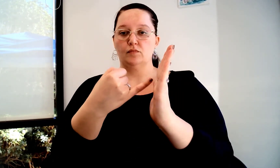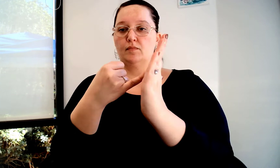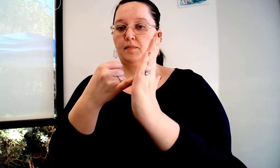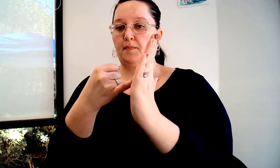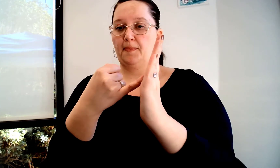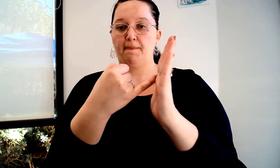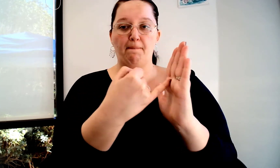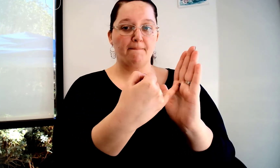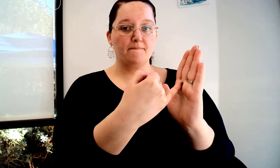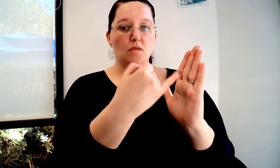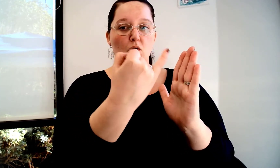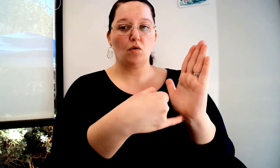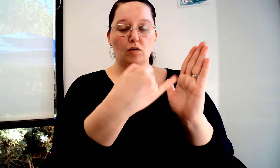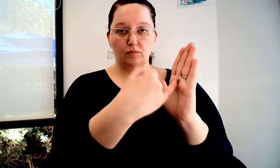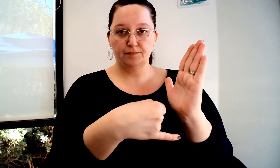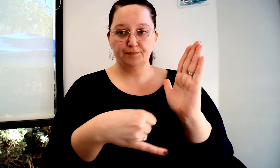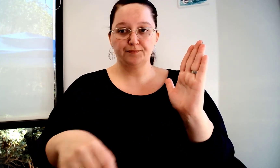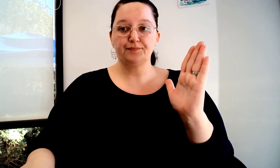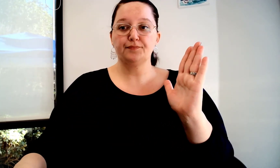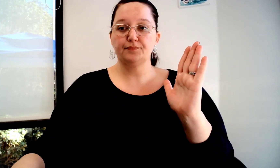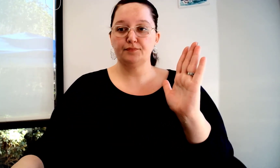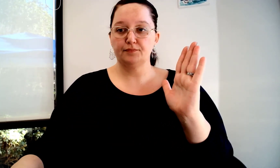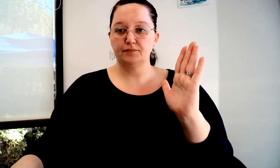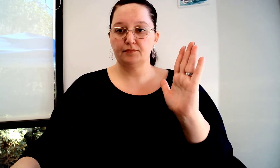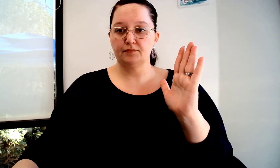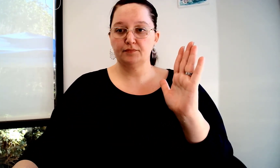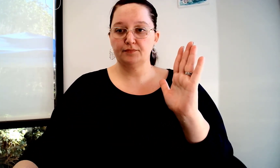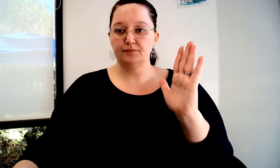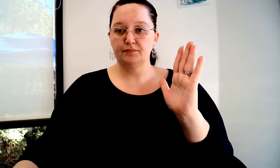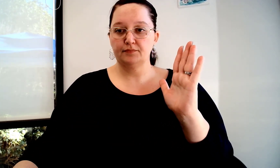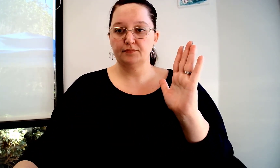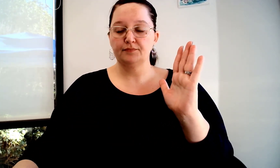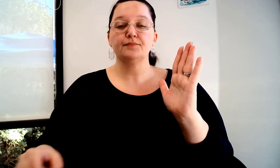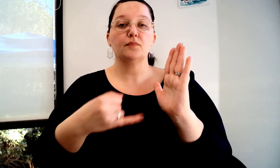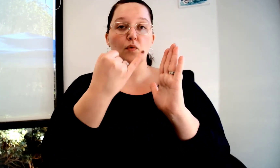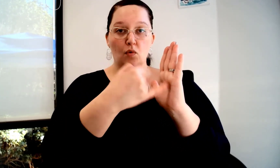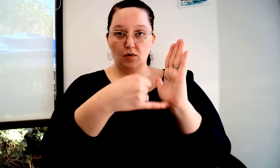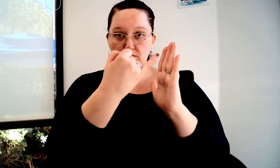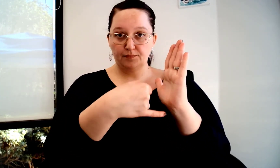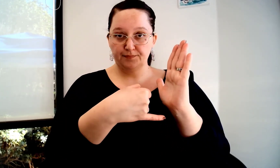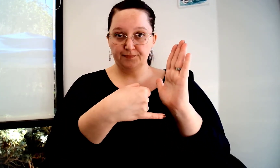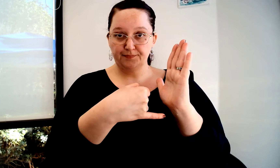Some people assign art, pinky brushing down on your non-dominant open B, art.